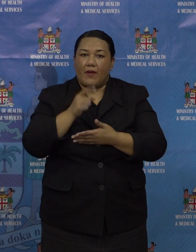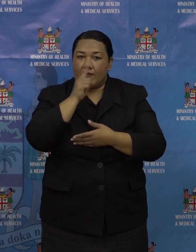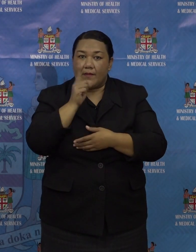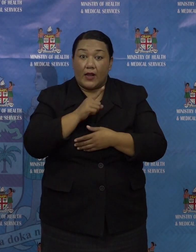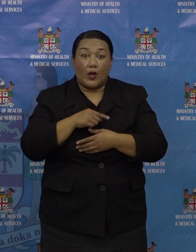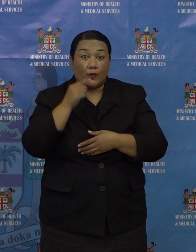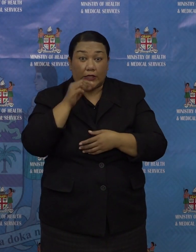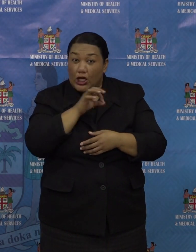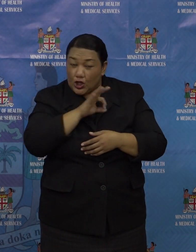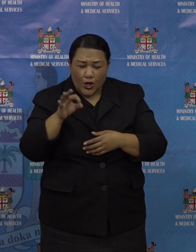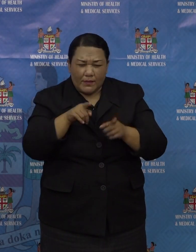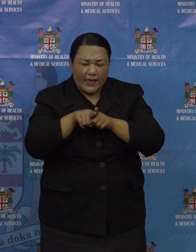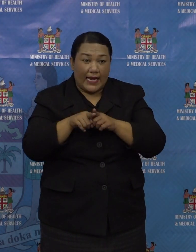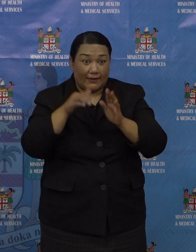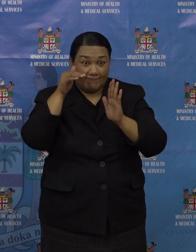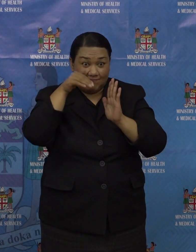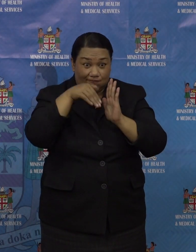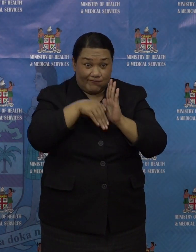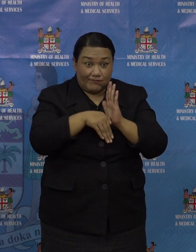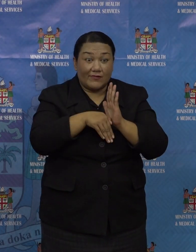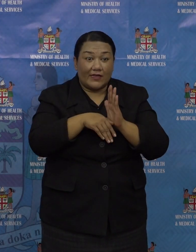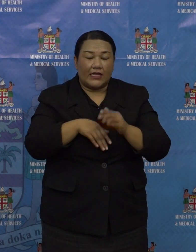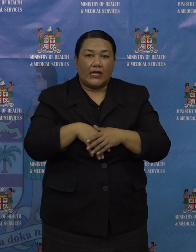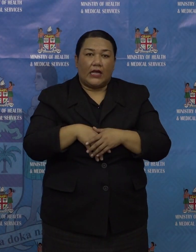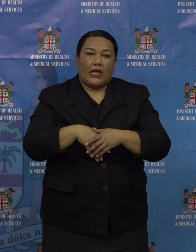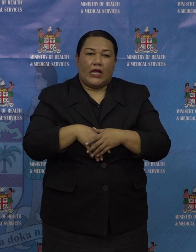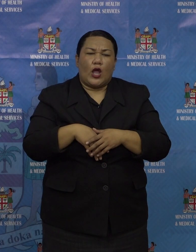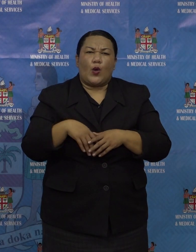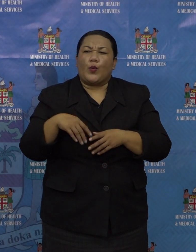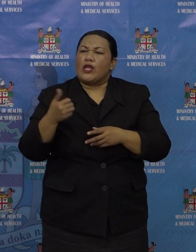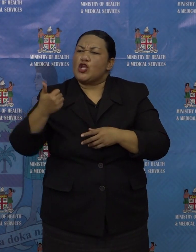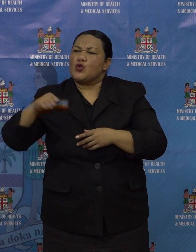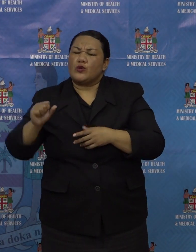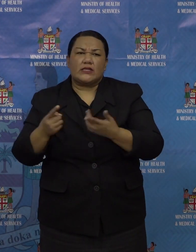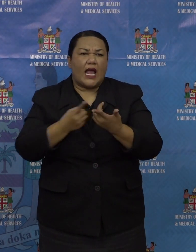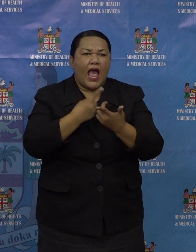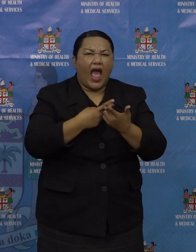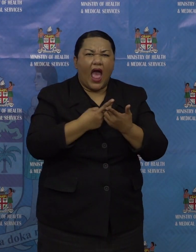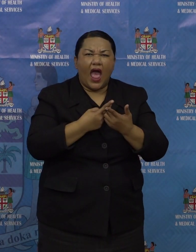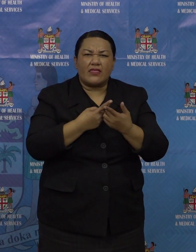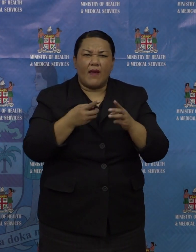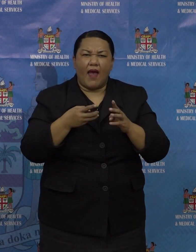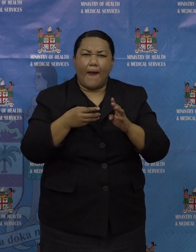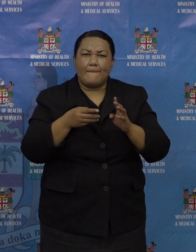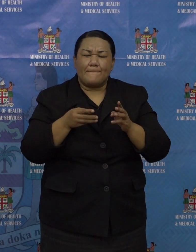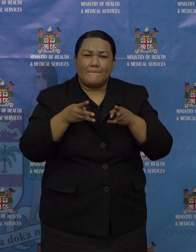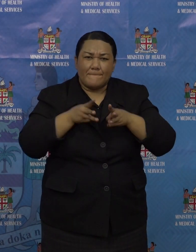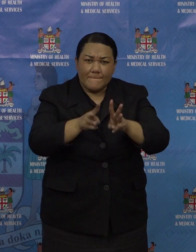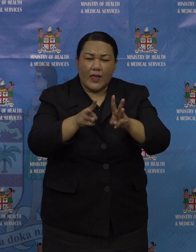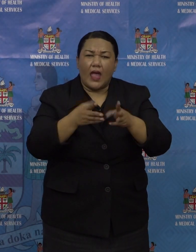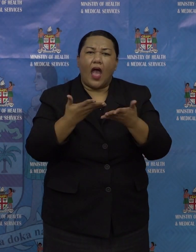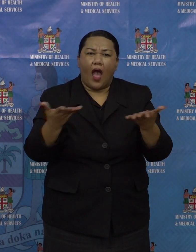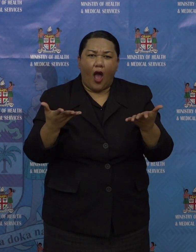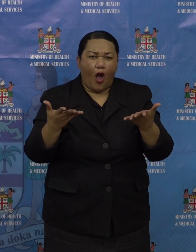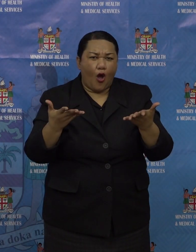downward trend in Suvarnasori. We are using other metrics, other measures to measure how much